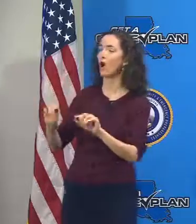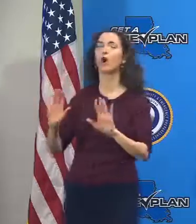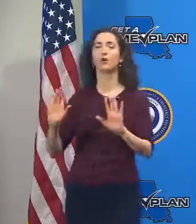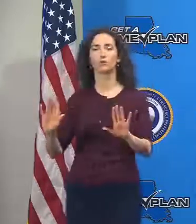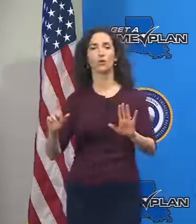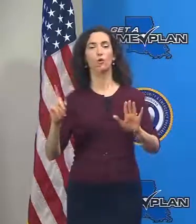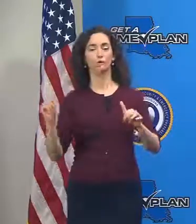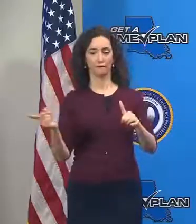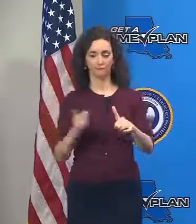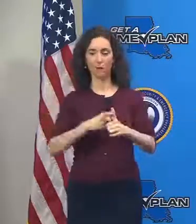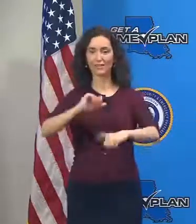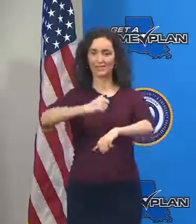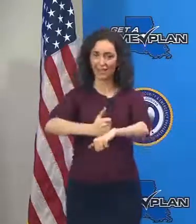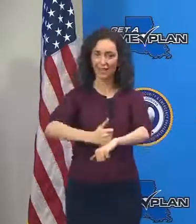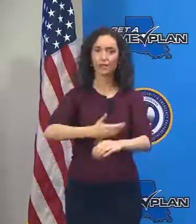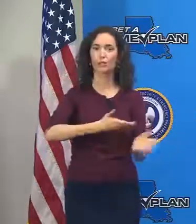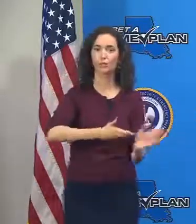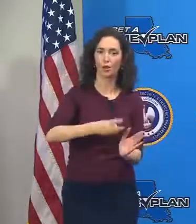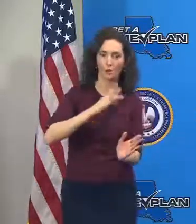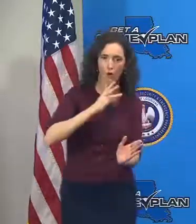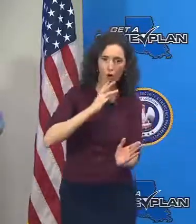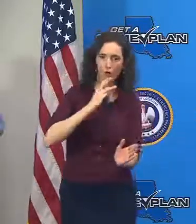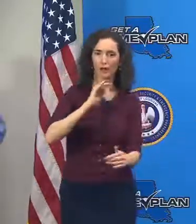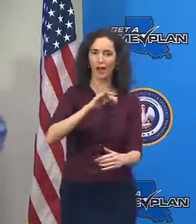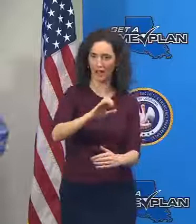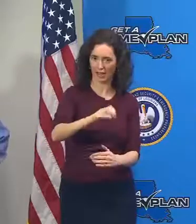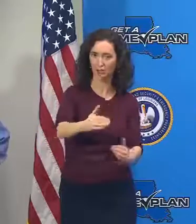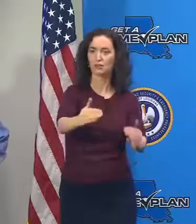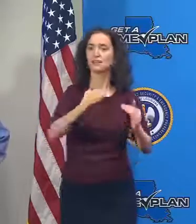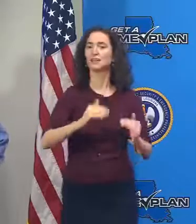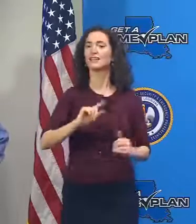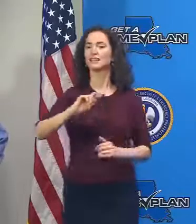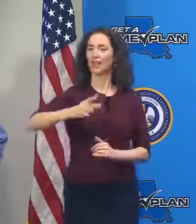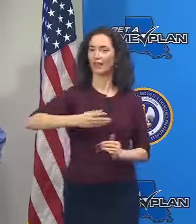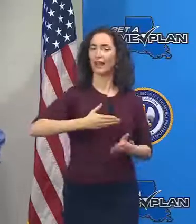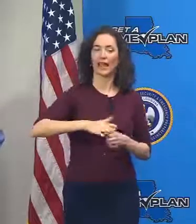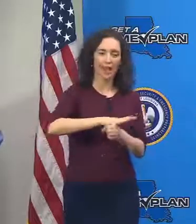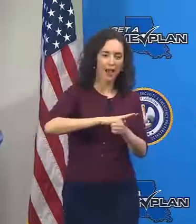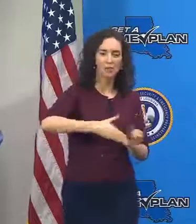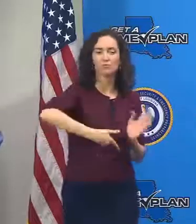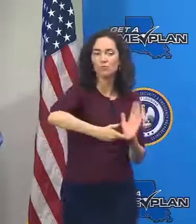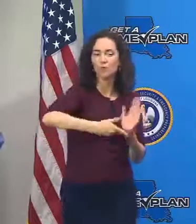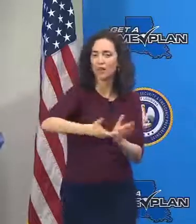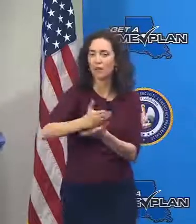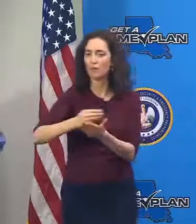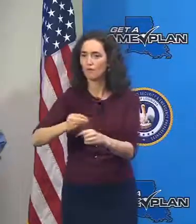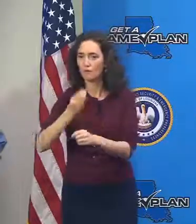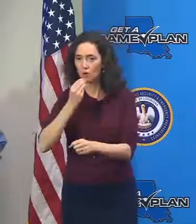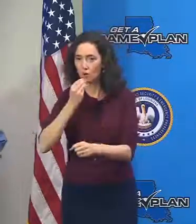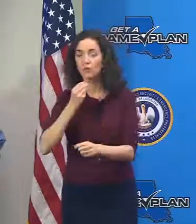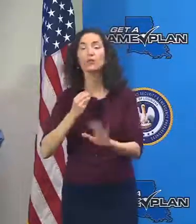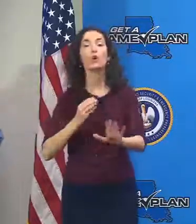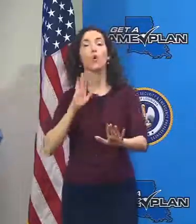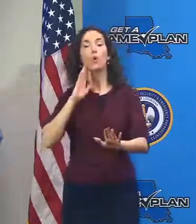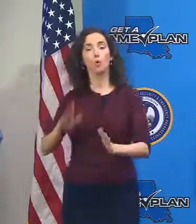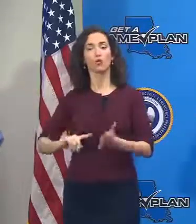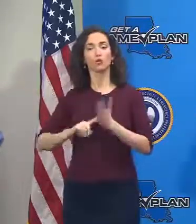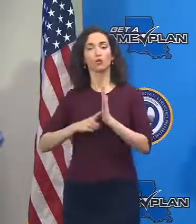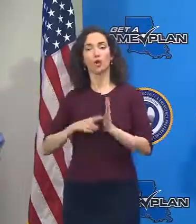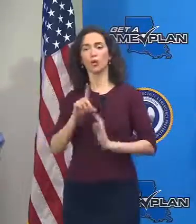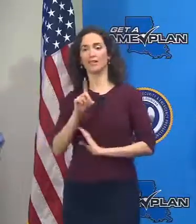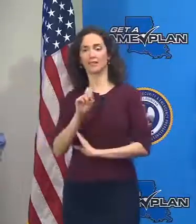staged for a reason. We will begin DSNAP operations and do them in 3 phases.